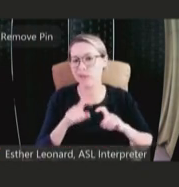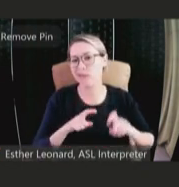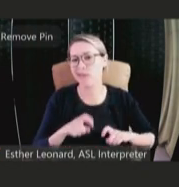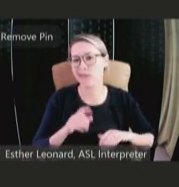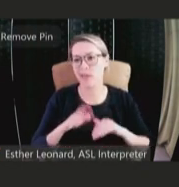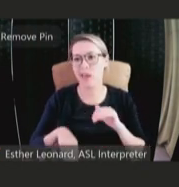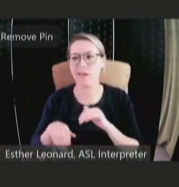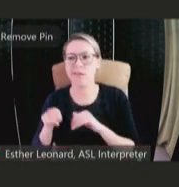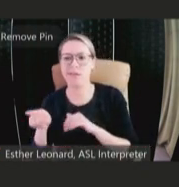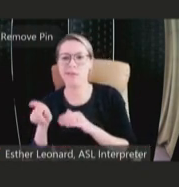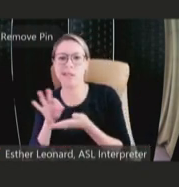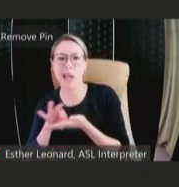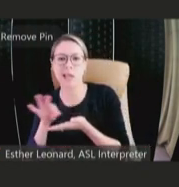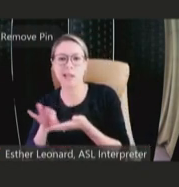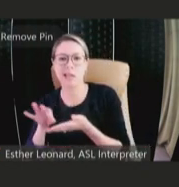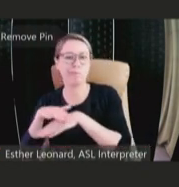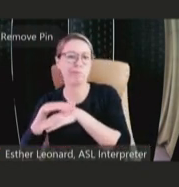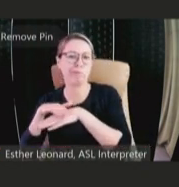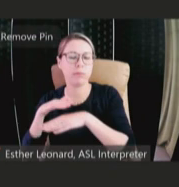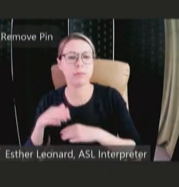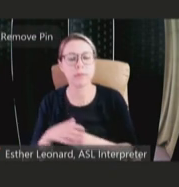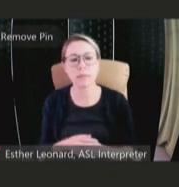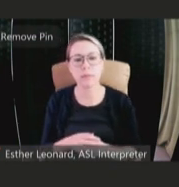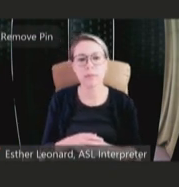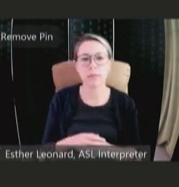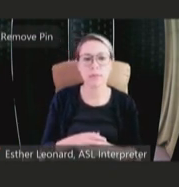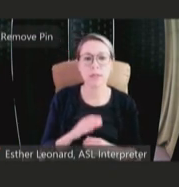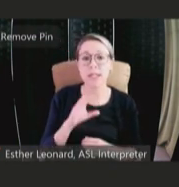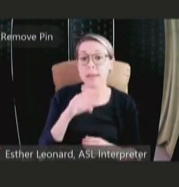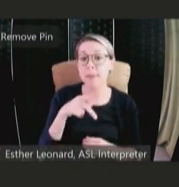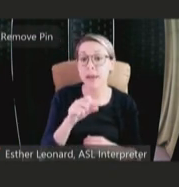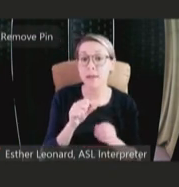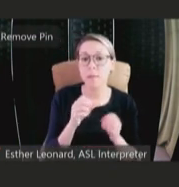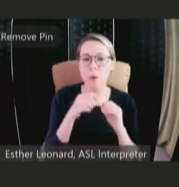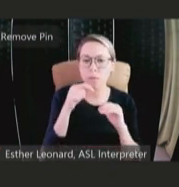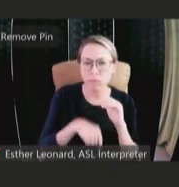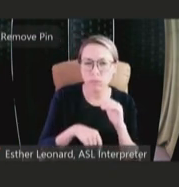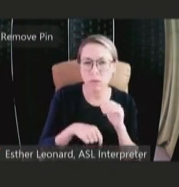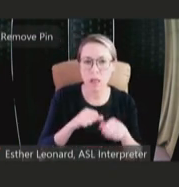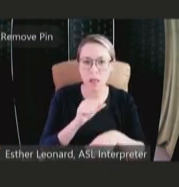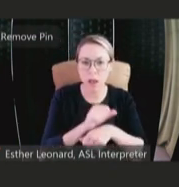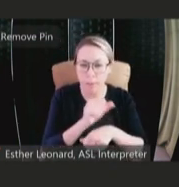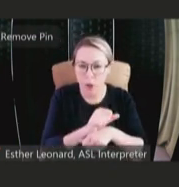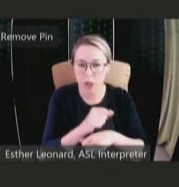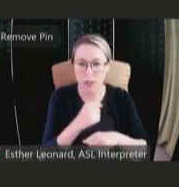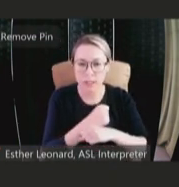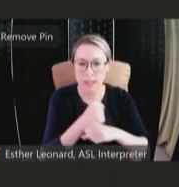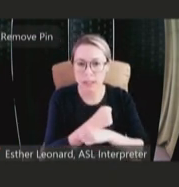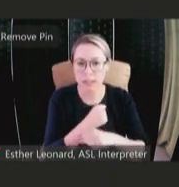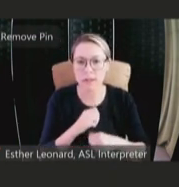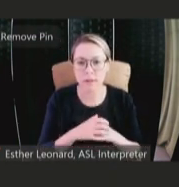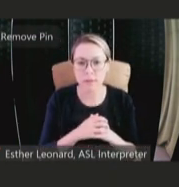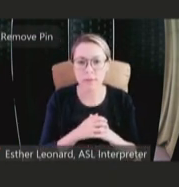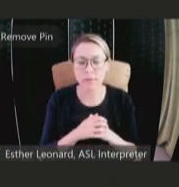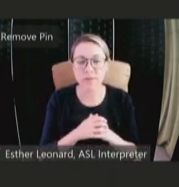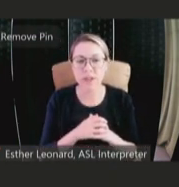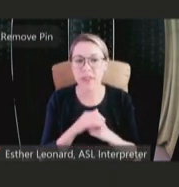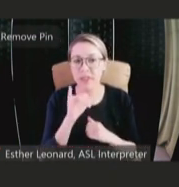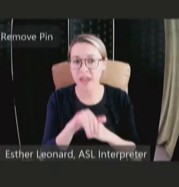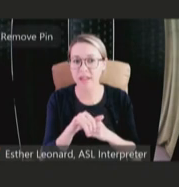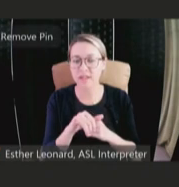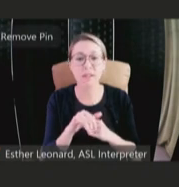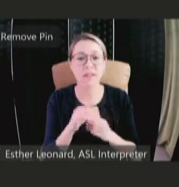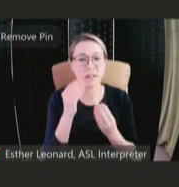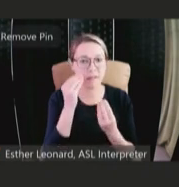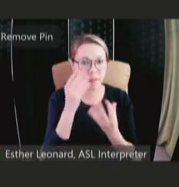census does. And one of those things is labor force statistics. This is the primary source for the US government